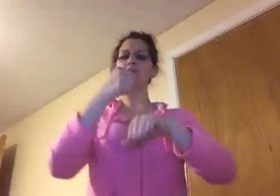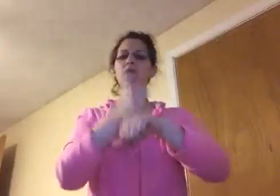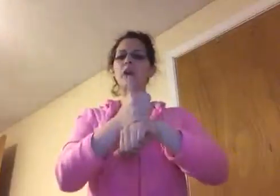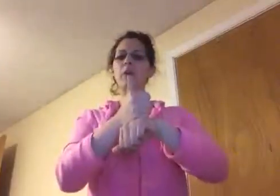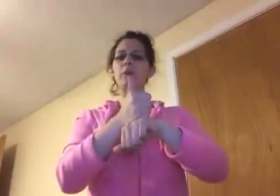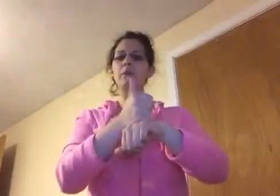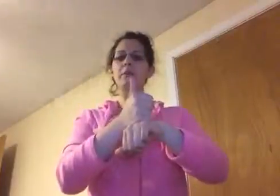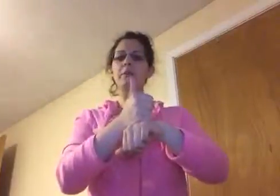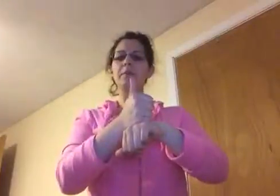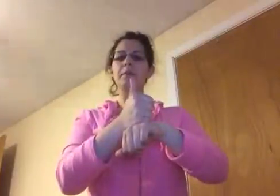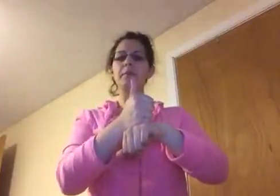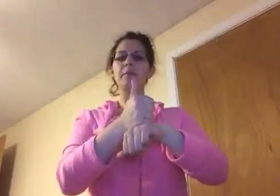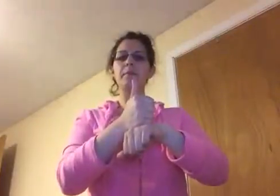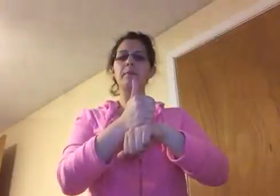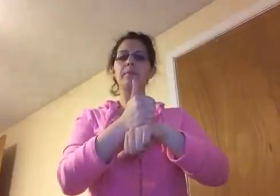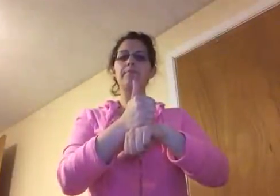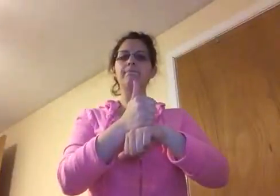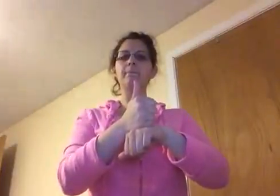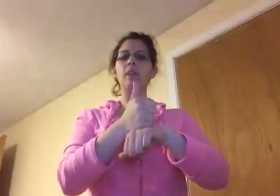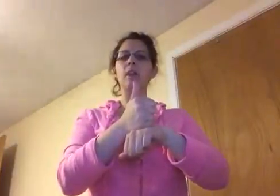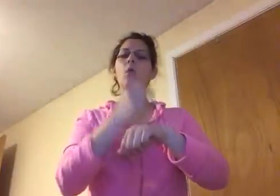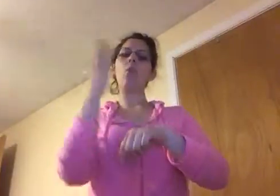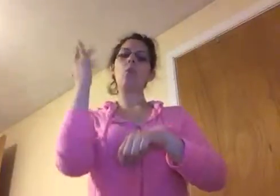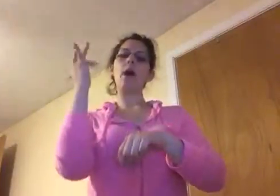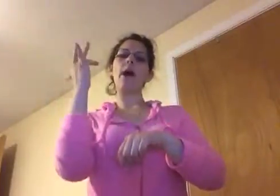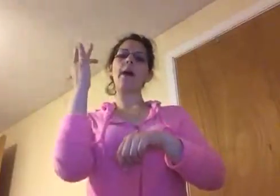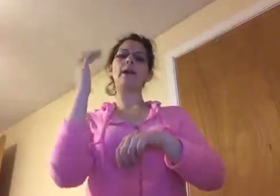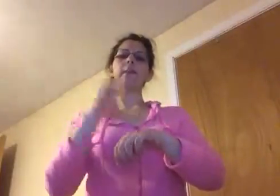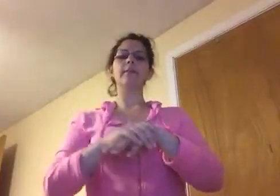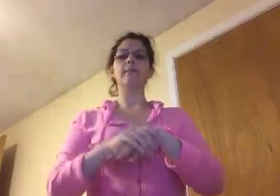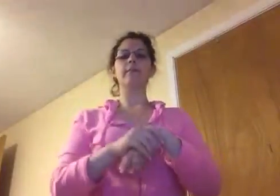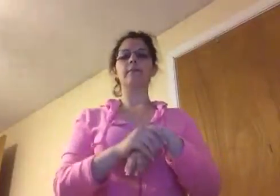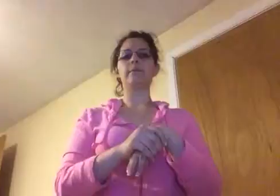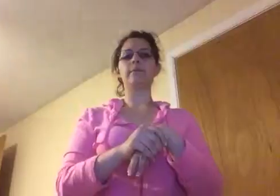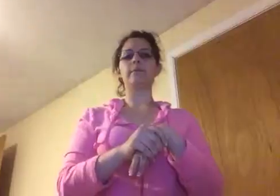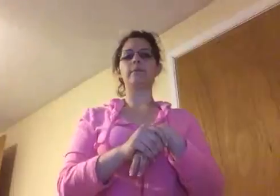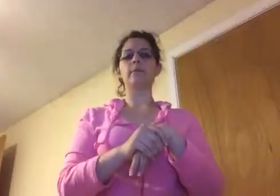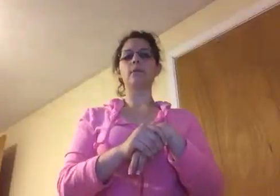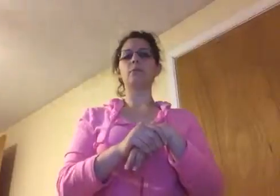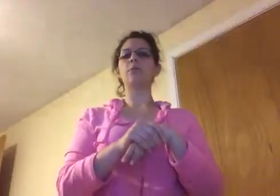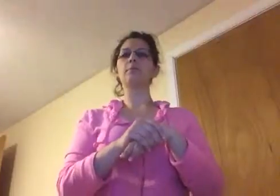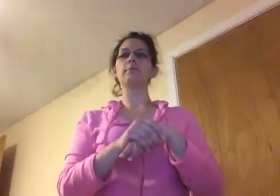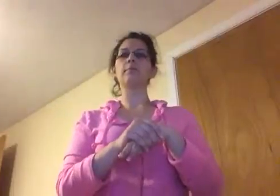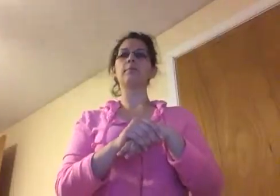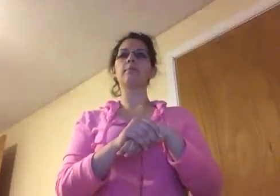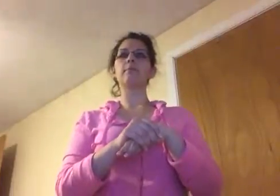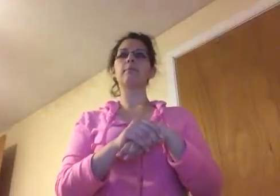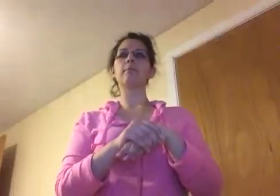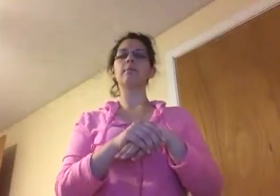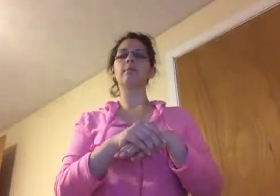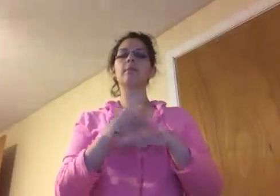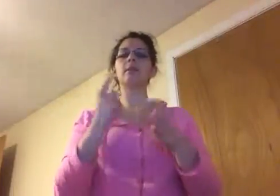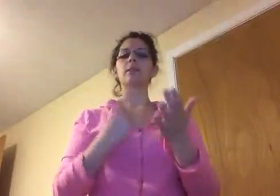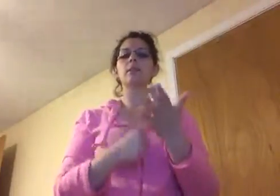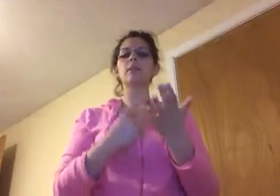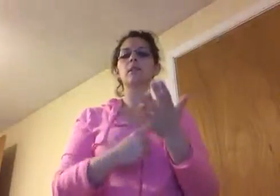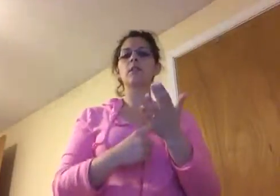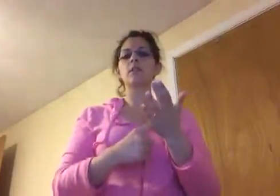to split these variables up into push and pull. Okay, so there's certain elements that pulled people to the American colonies, and